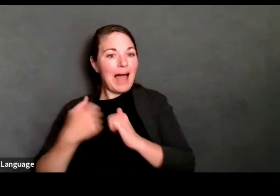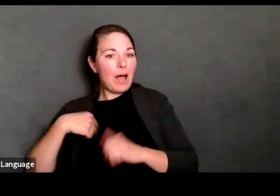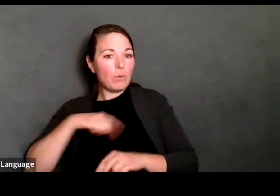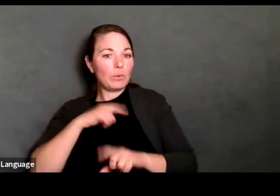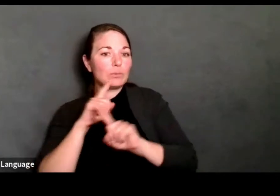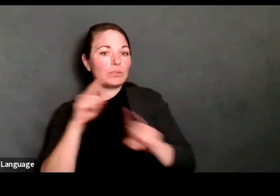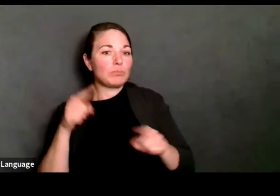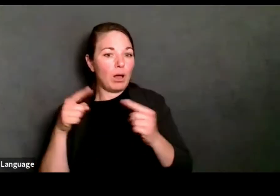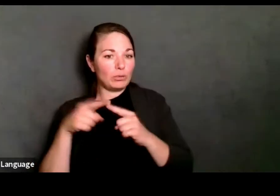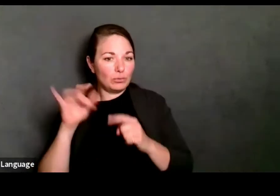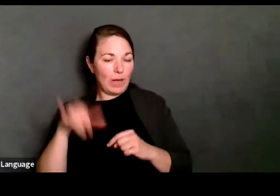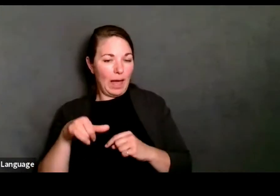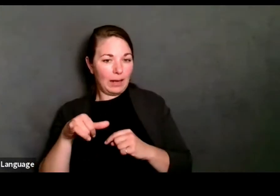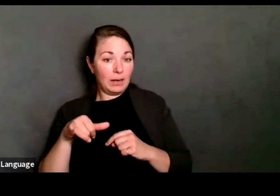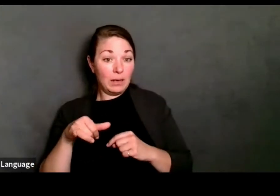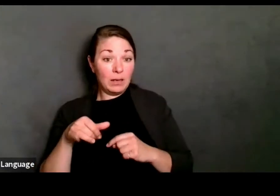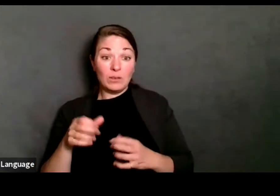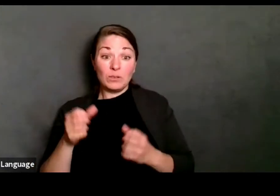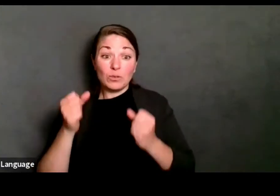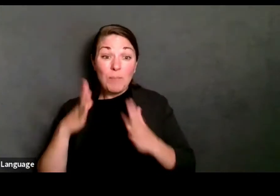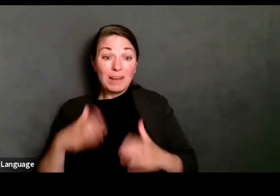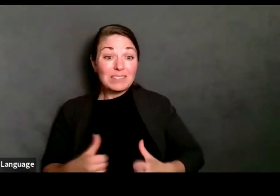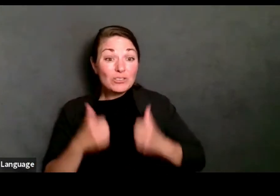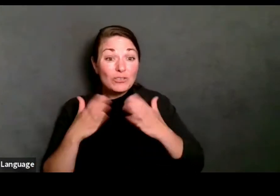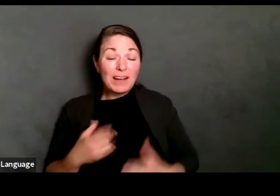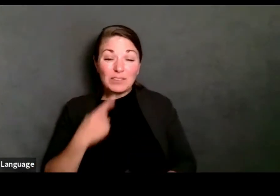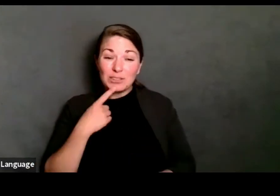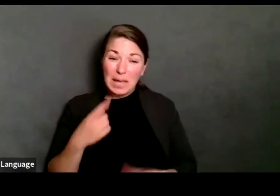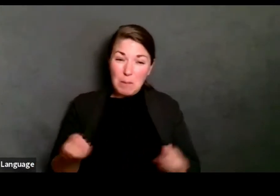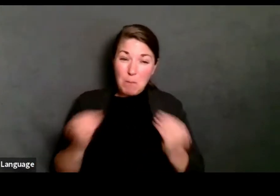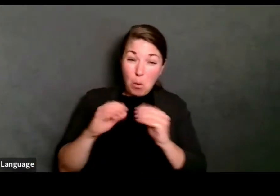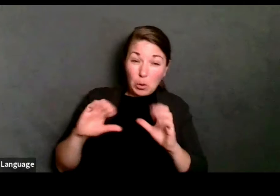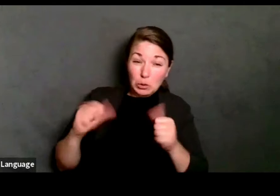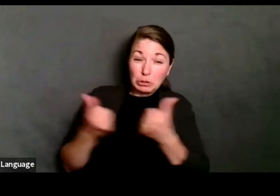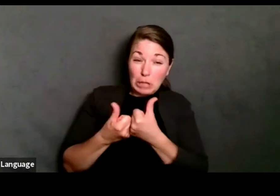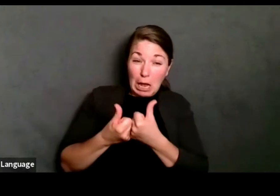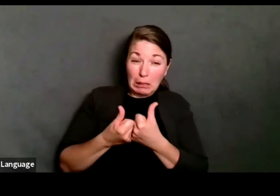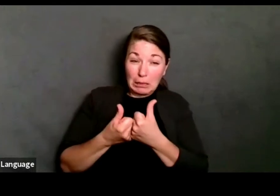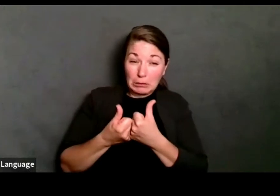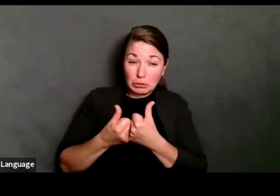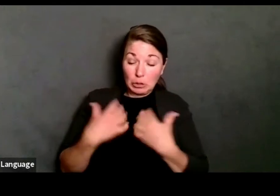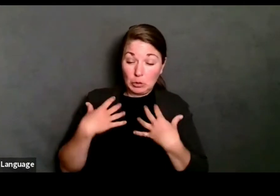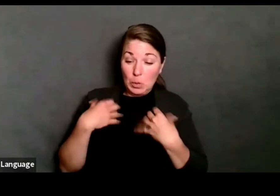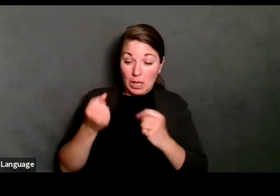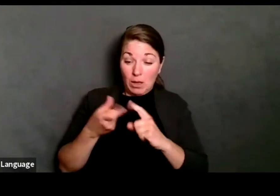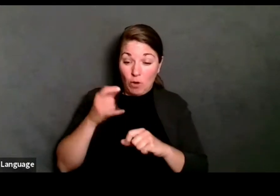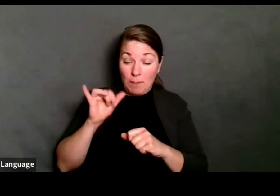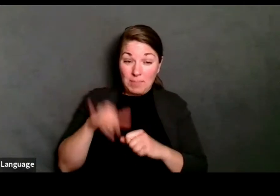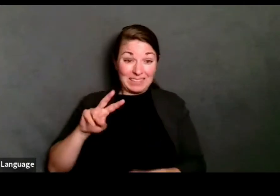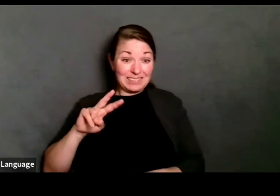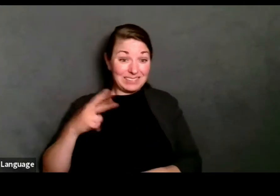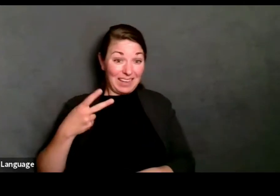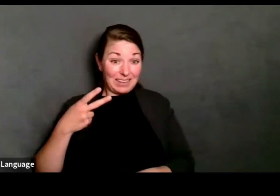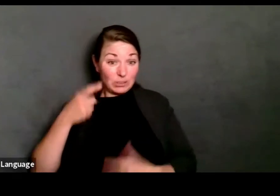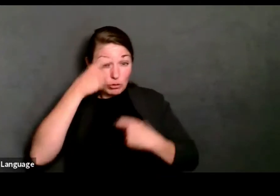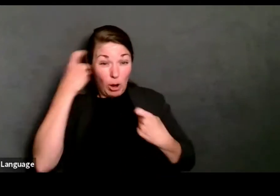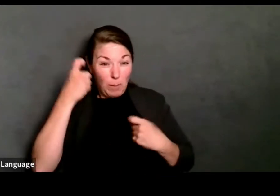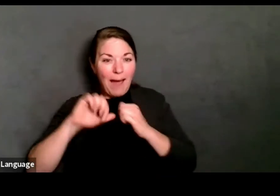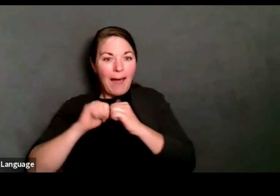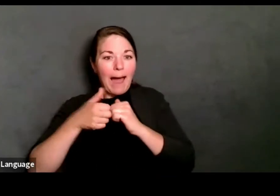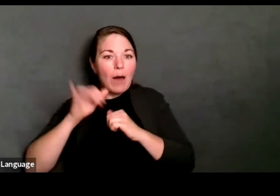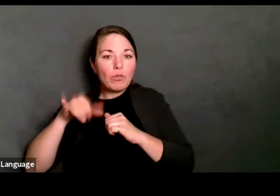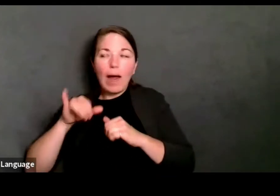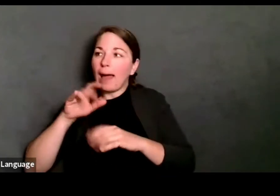less traumatic. In fact, many survivors say that it is sometimes harder to cope with and heal from the ways that institutions have betrayed